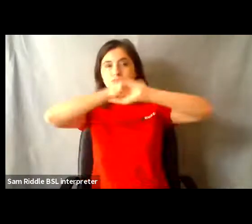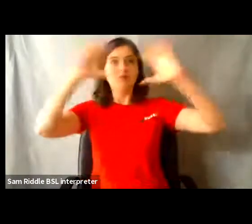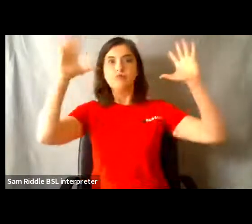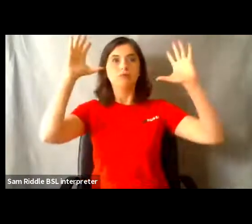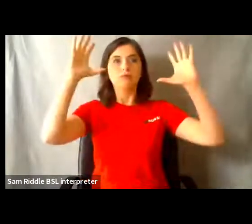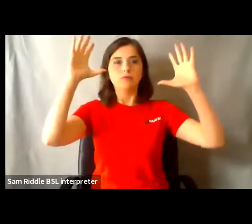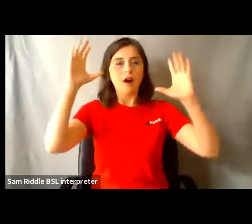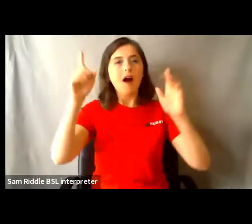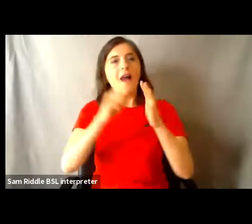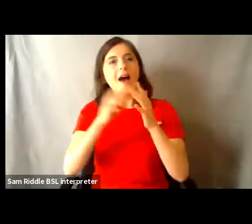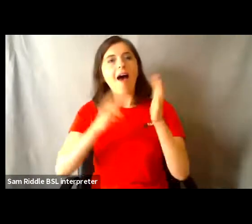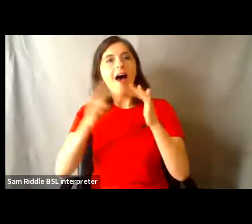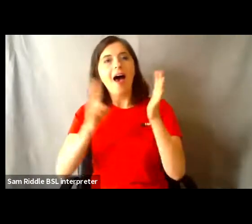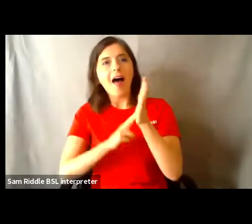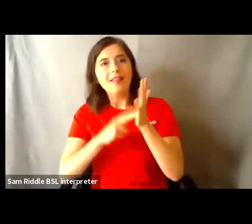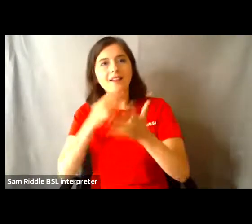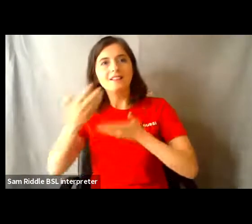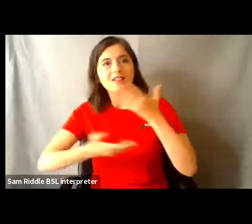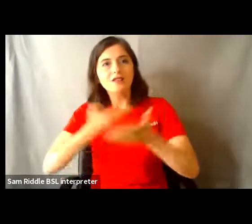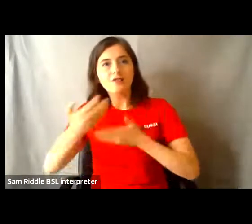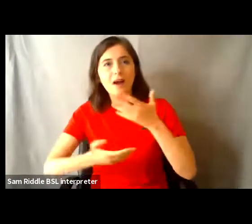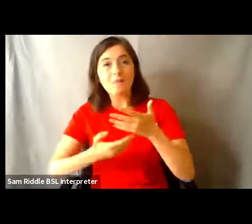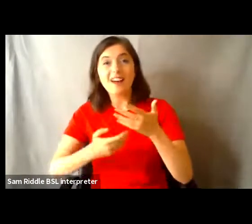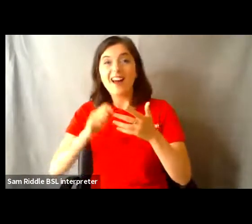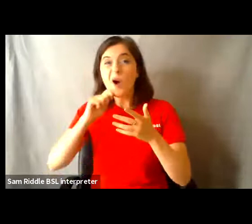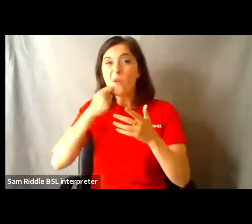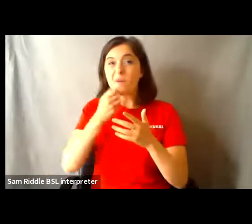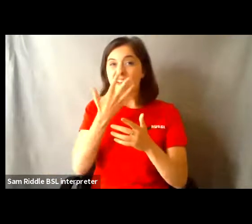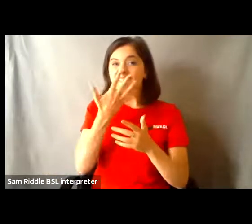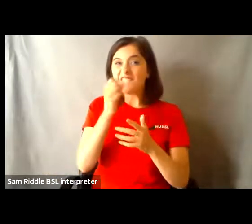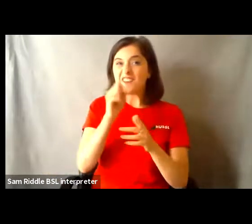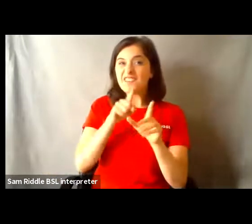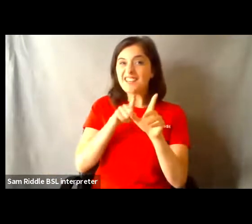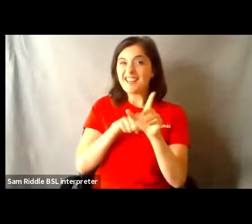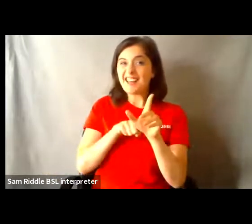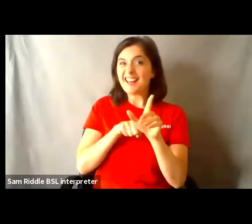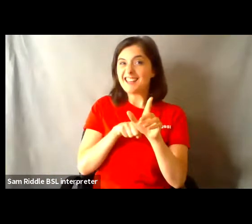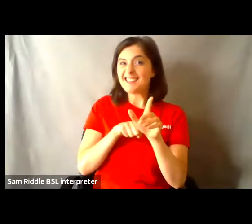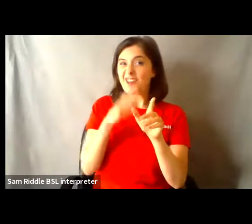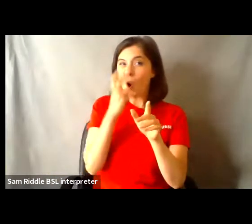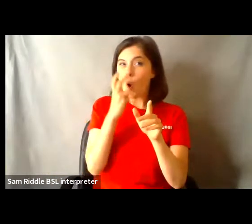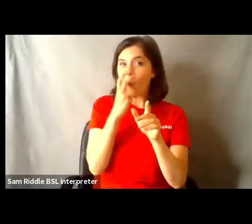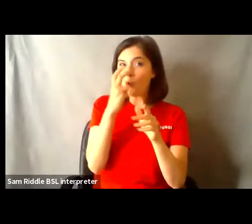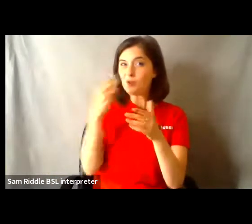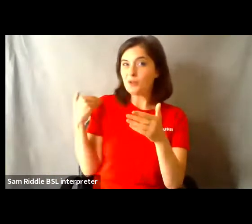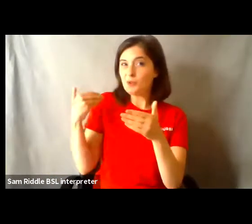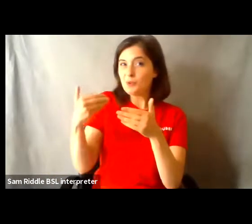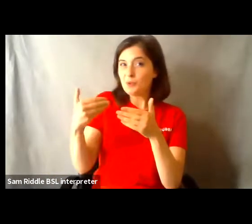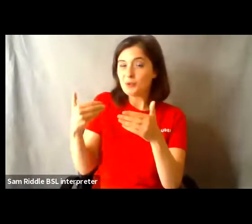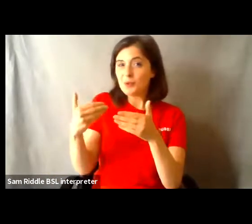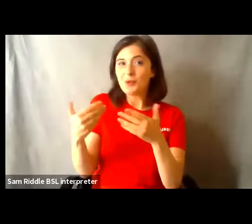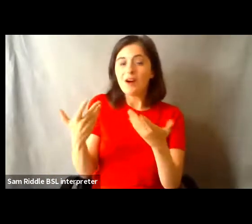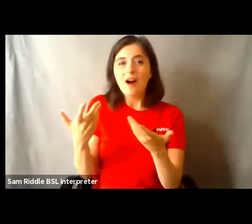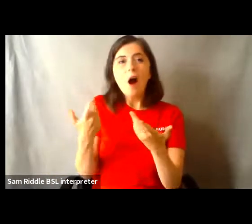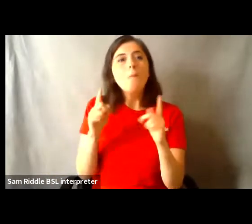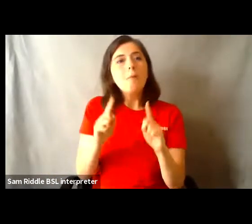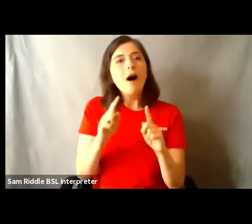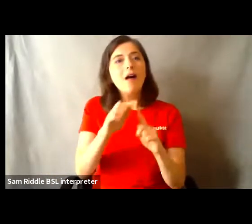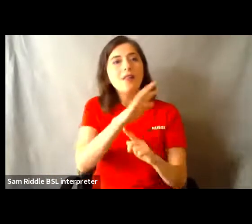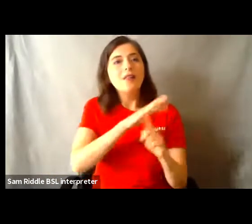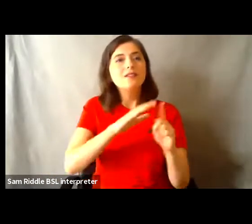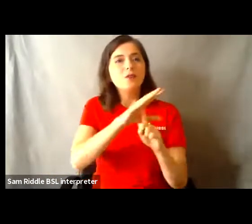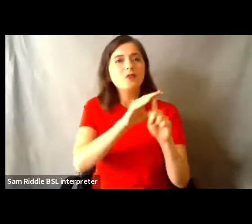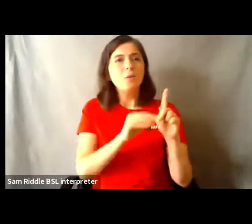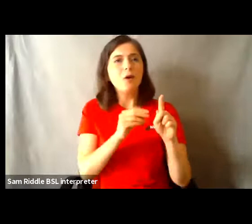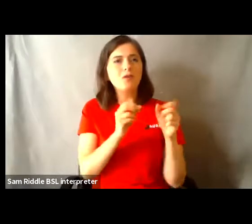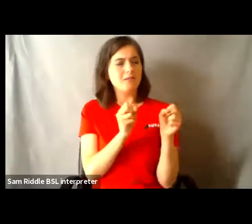Ellen described it, is coming up for 50 years old in this new decade, but I think the social model's power has never been more needed.